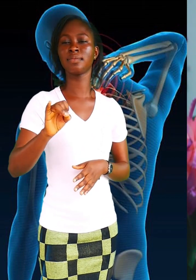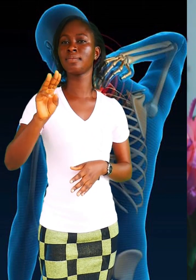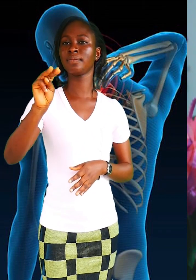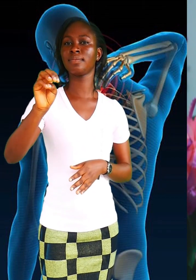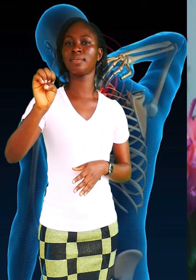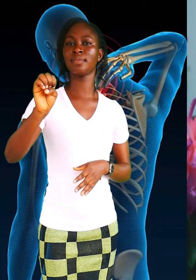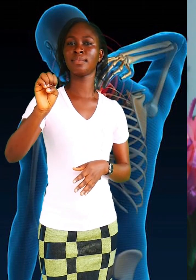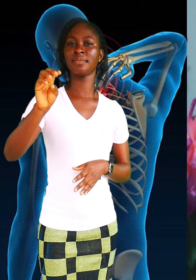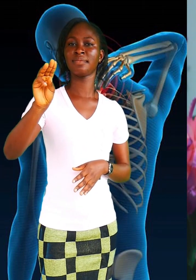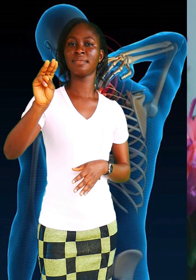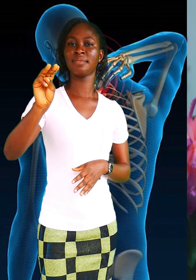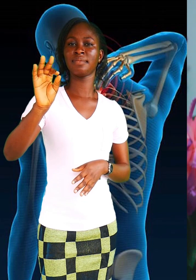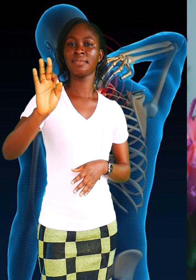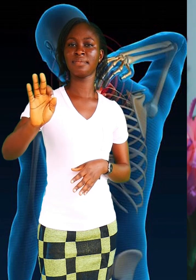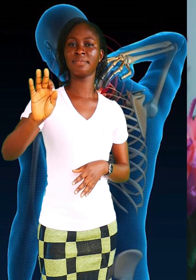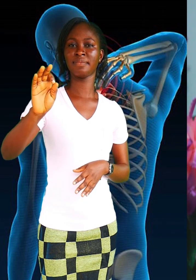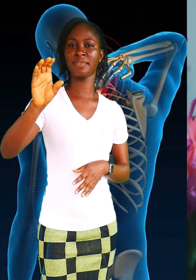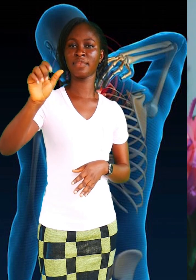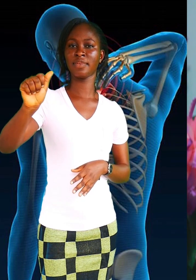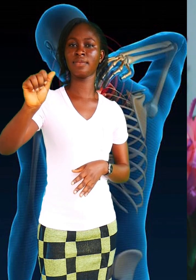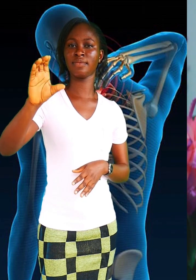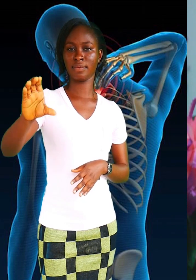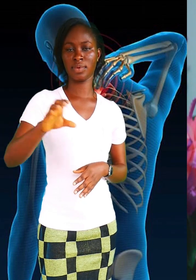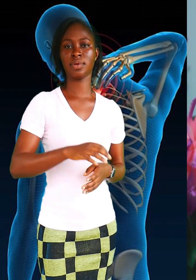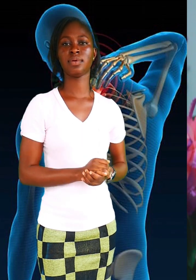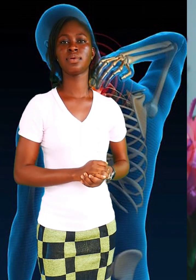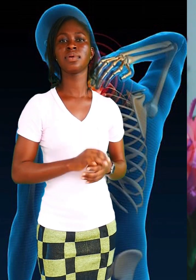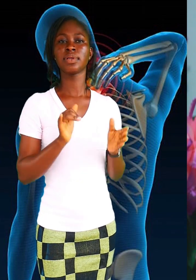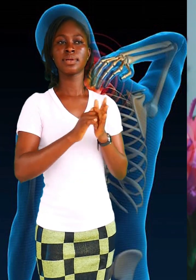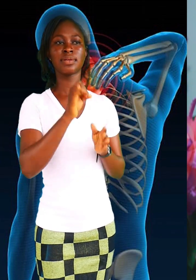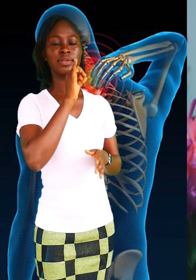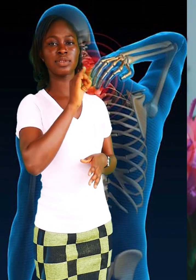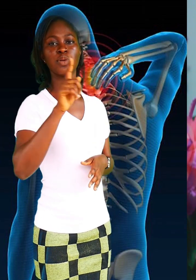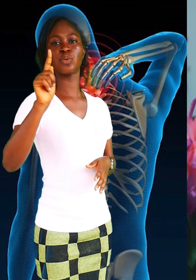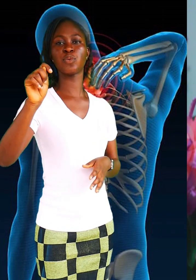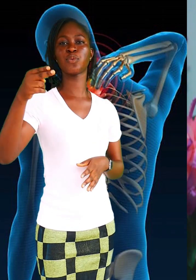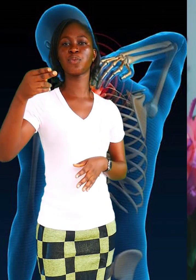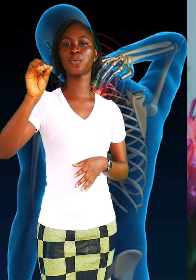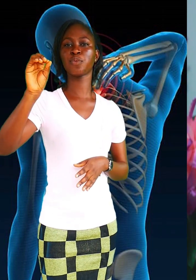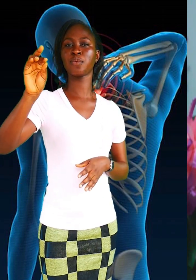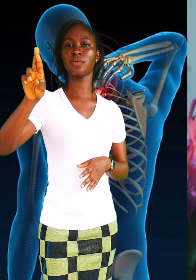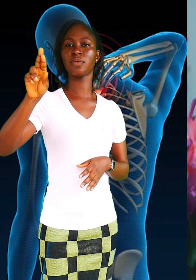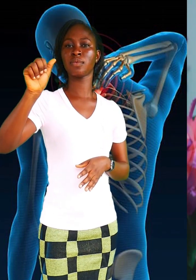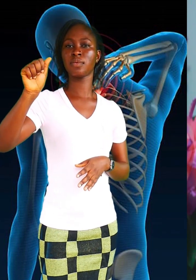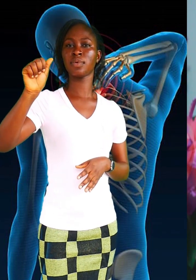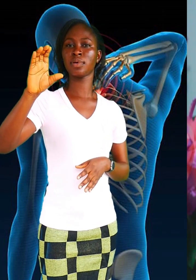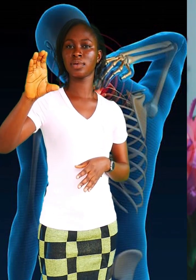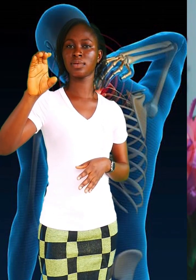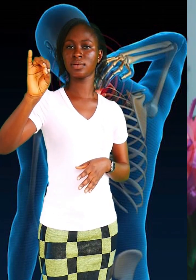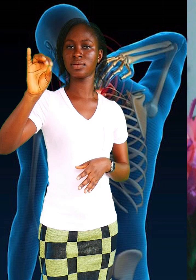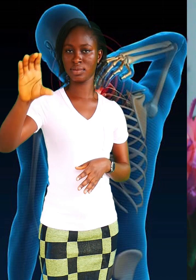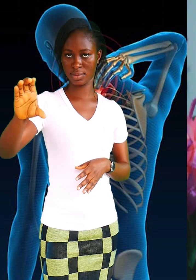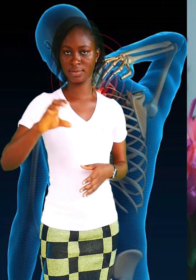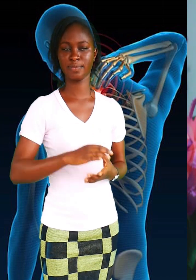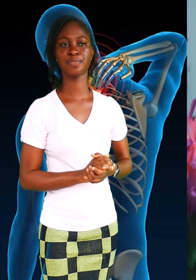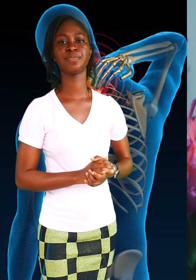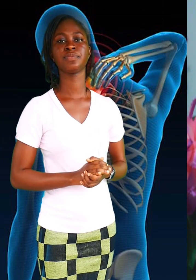also sankasa no so eye dumienu broni fra no thoracic spine eti ufri ho a na wa